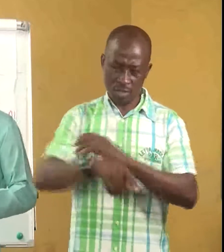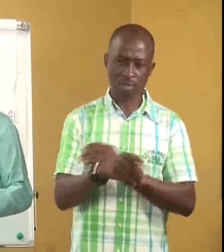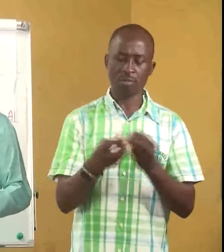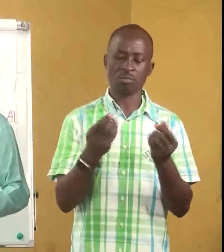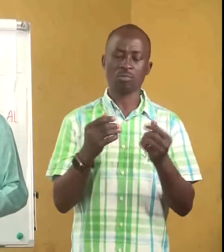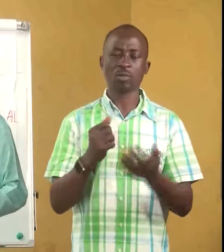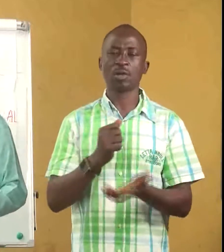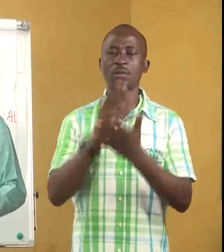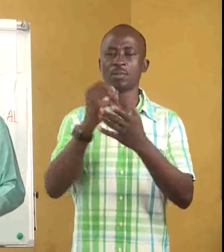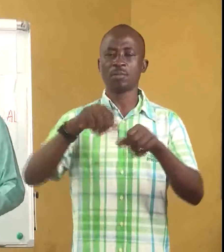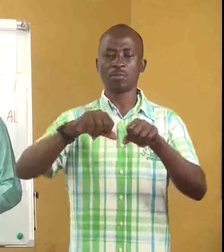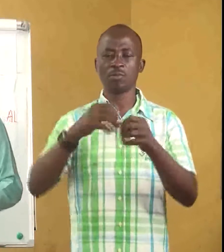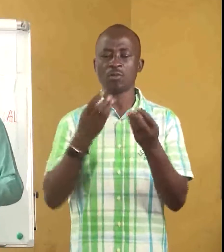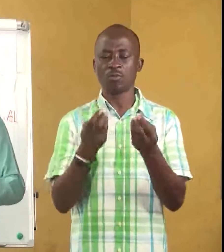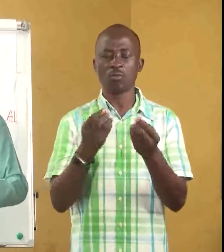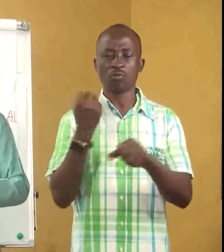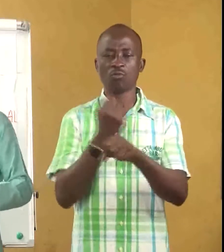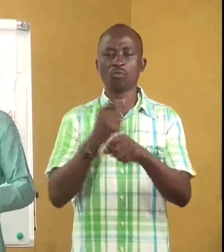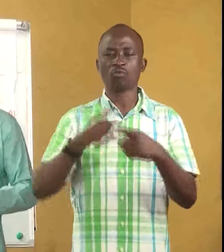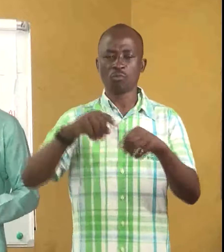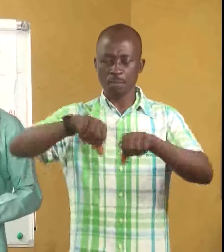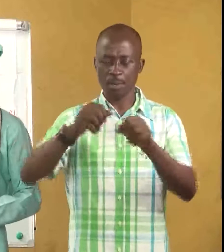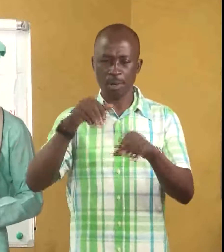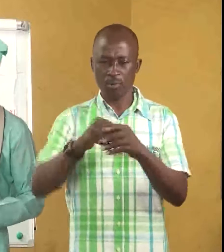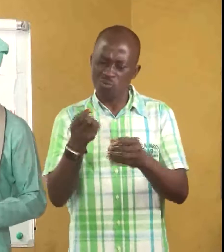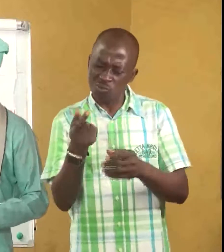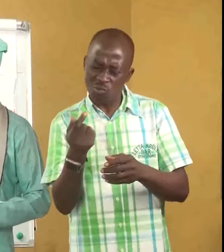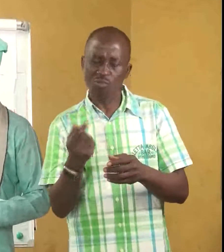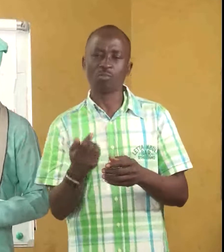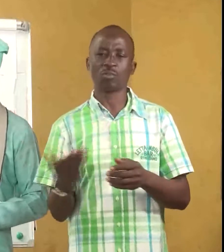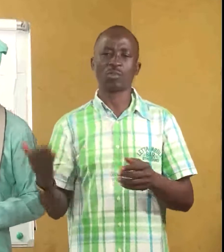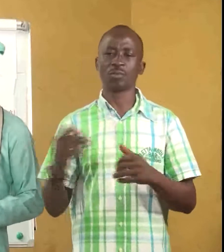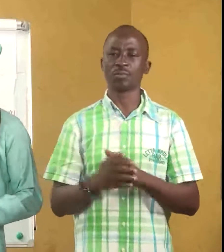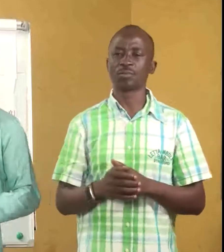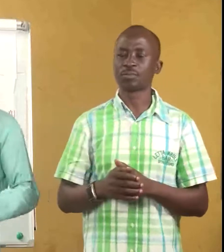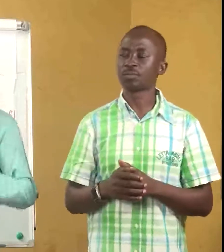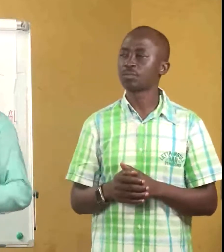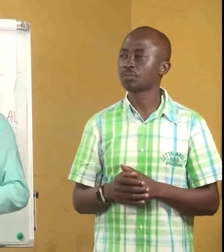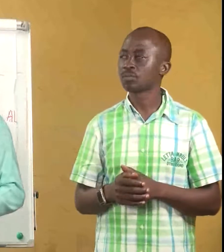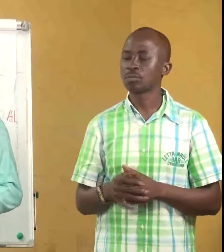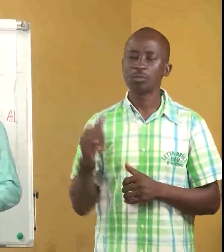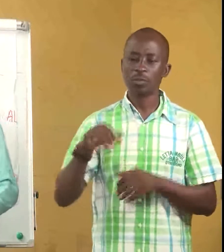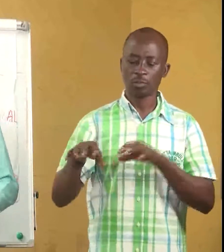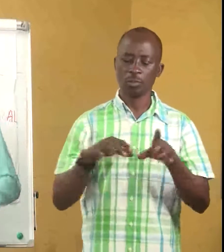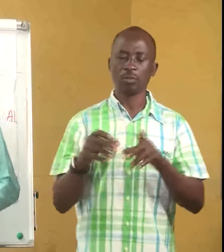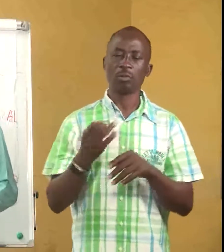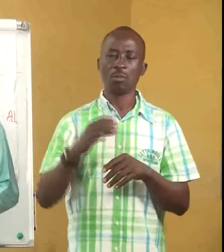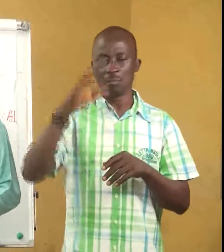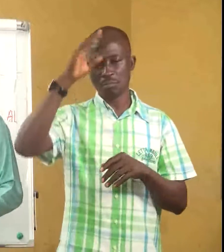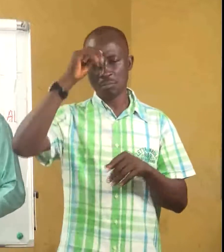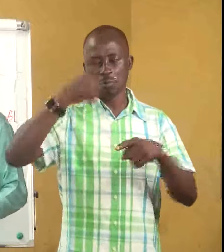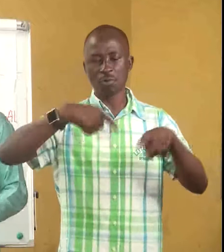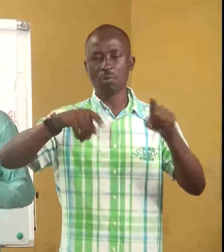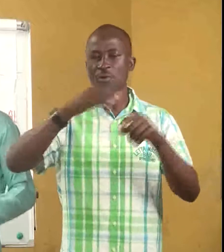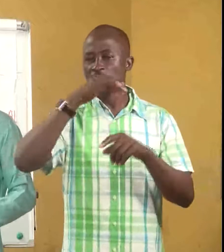thereby helping the rock to break into smaller particles. The activities of man during